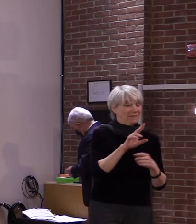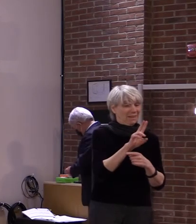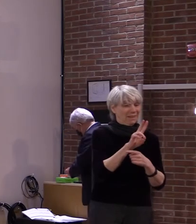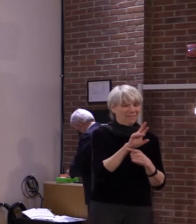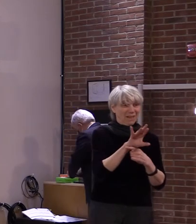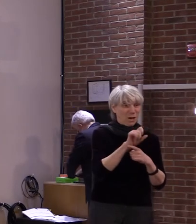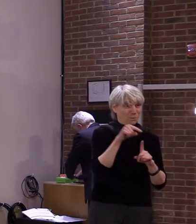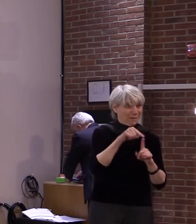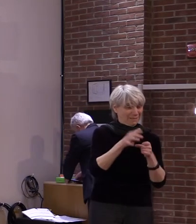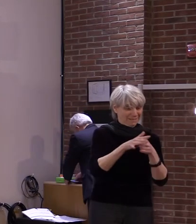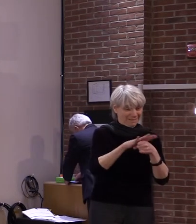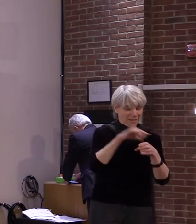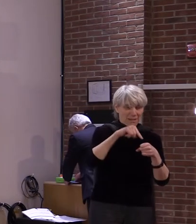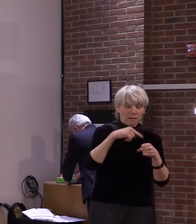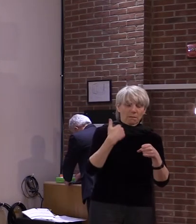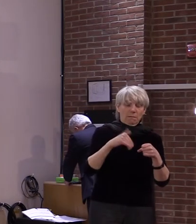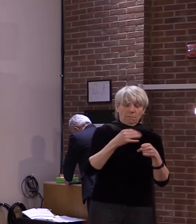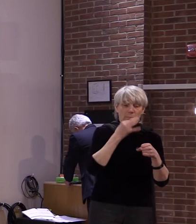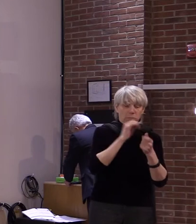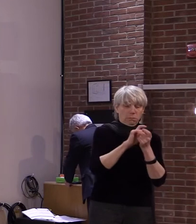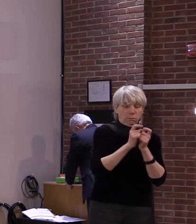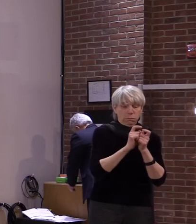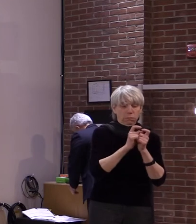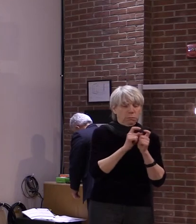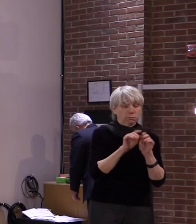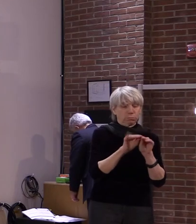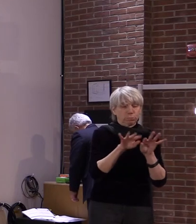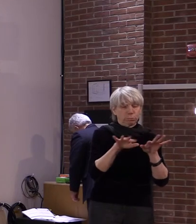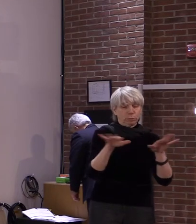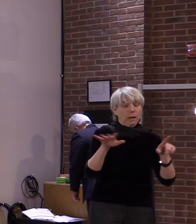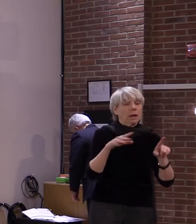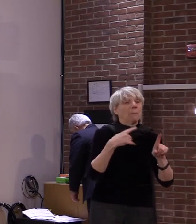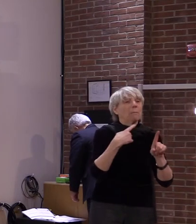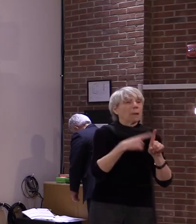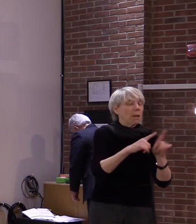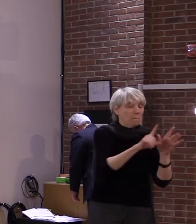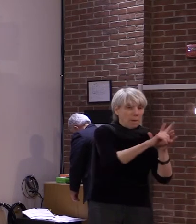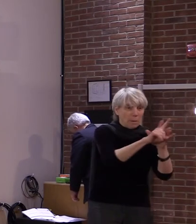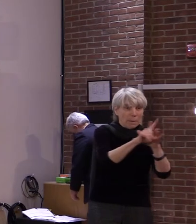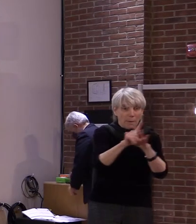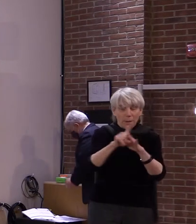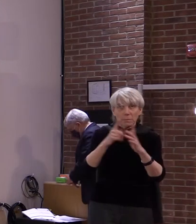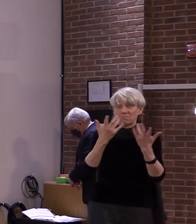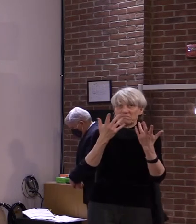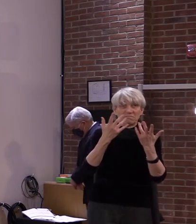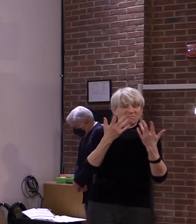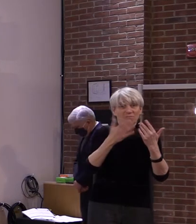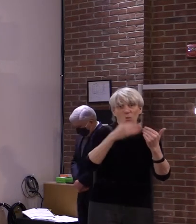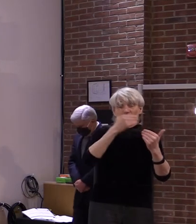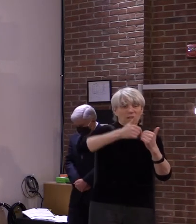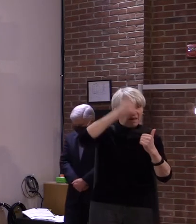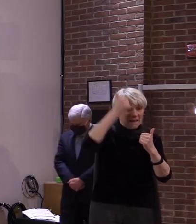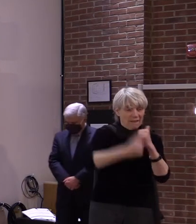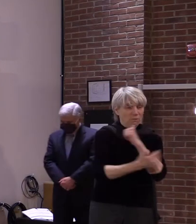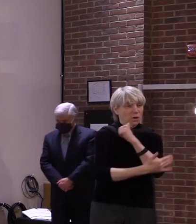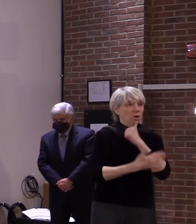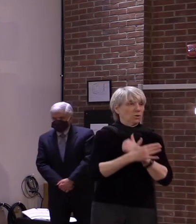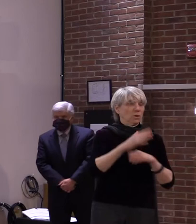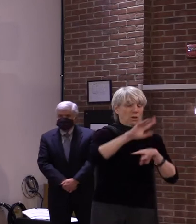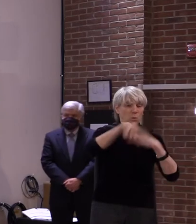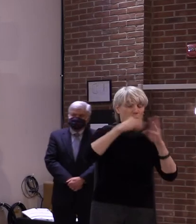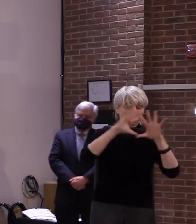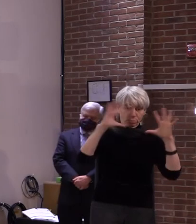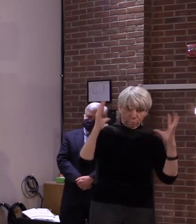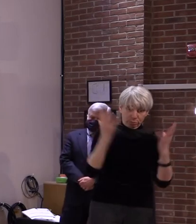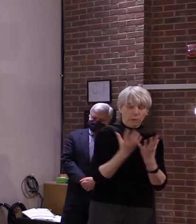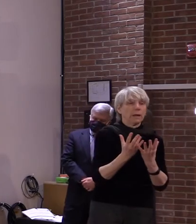has really international penetration now and around the world you do see different strains of